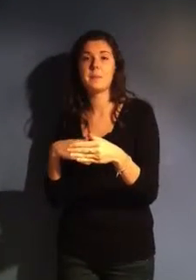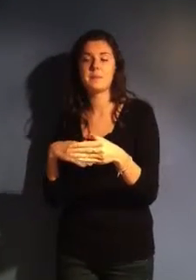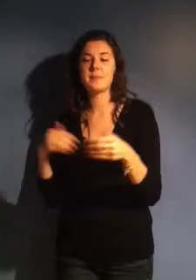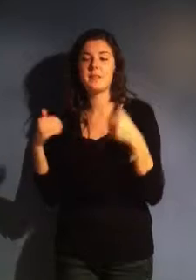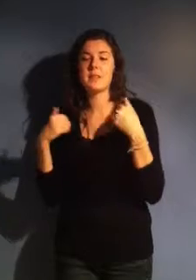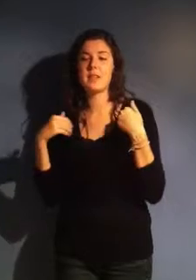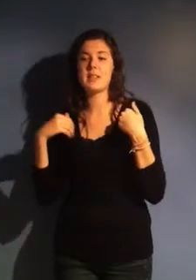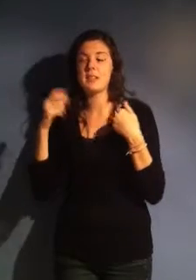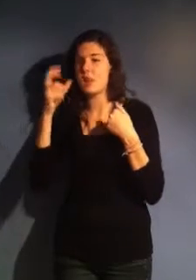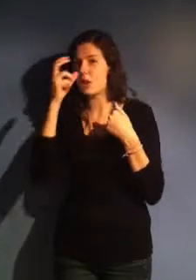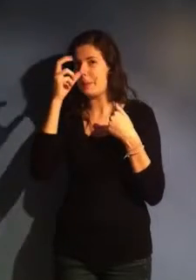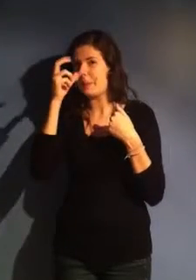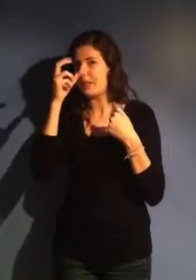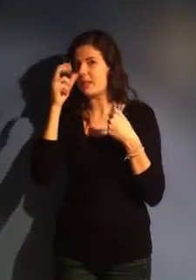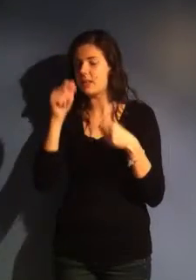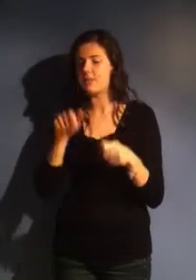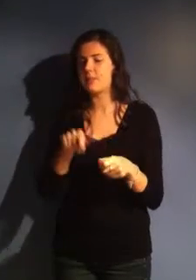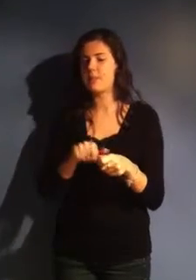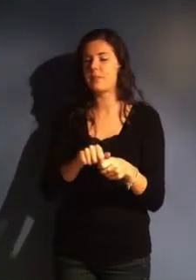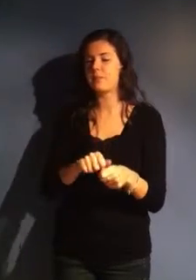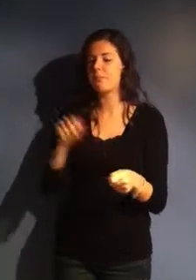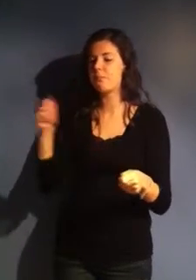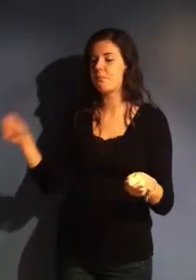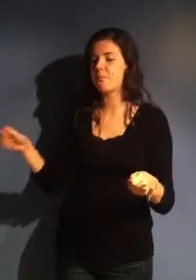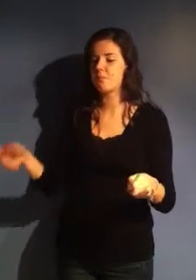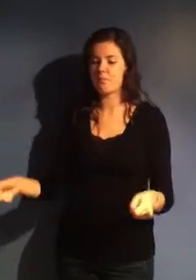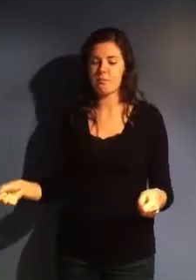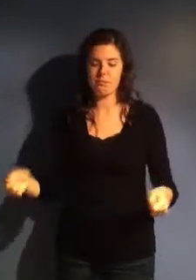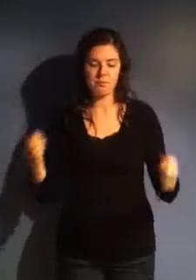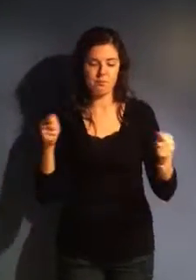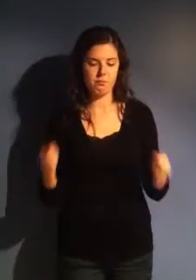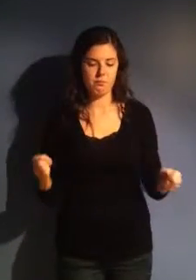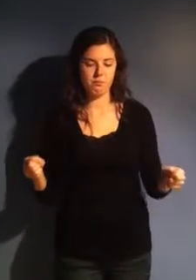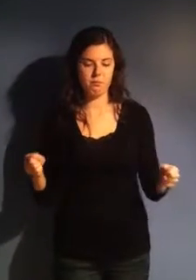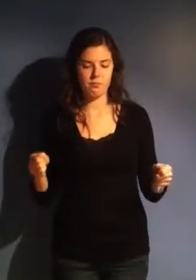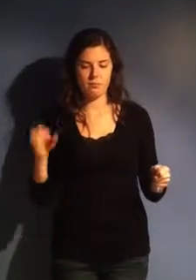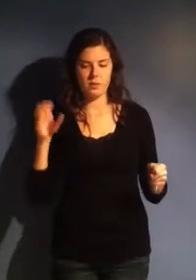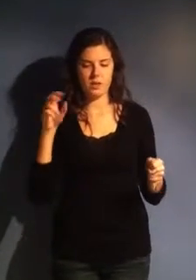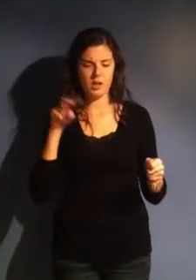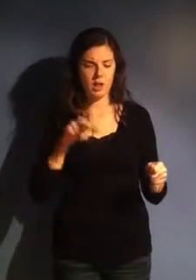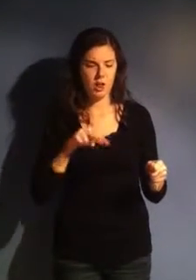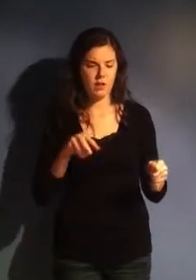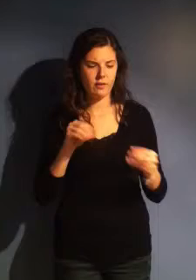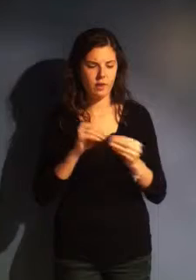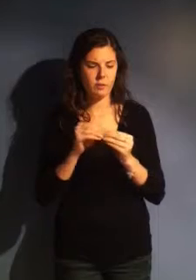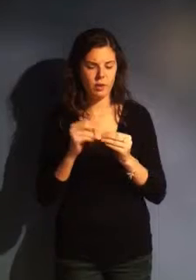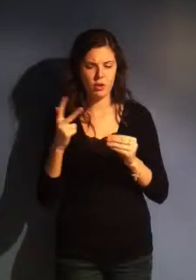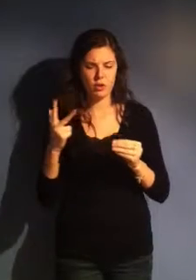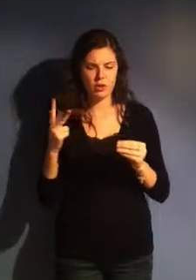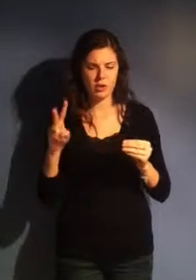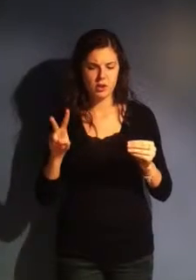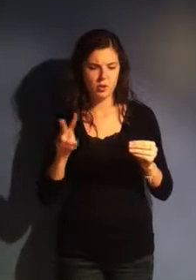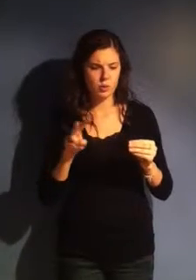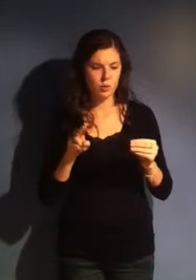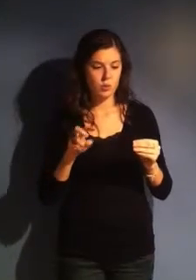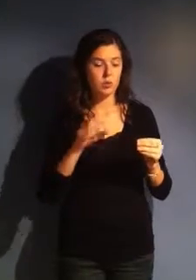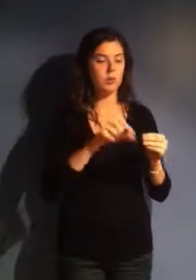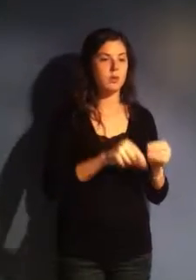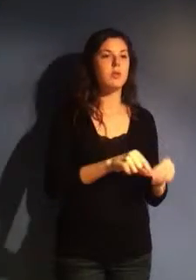bacteria is stored. And so then I pull out the box, and then I look for number 32. So then I take out my little tube, which